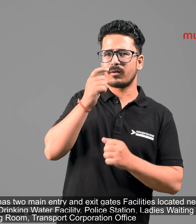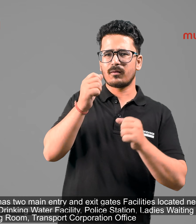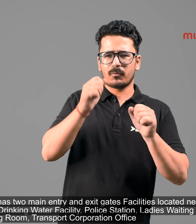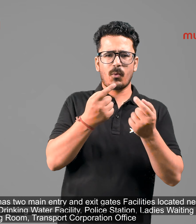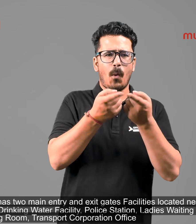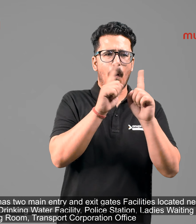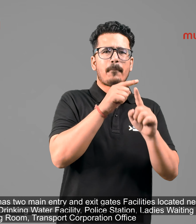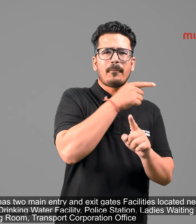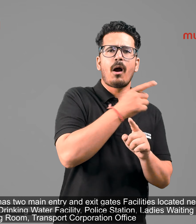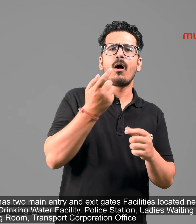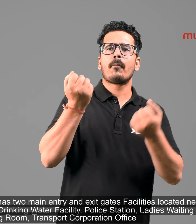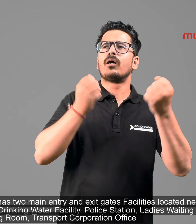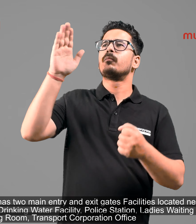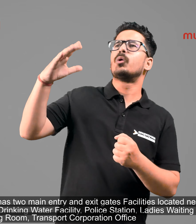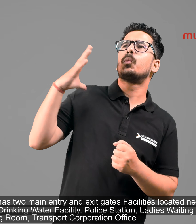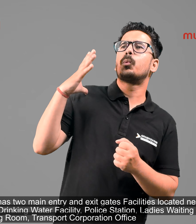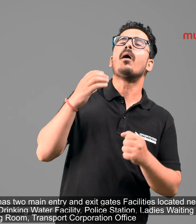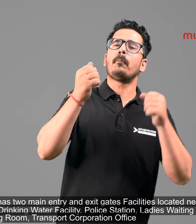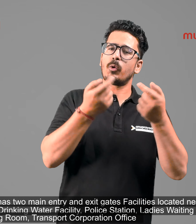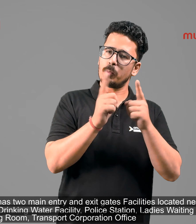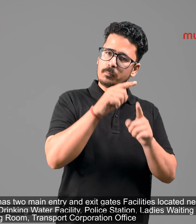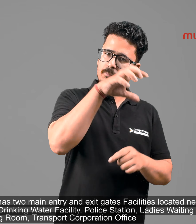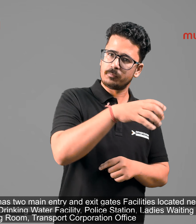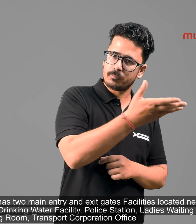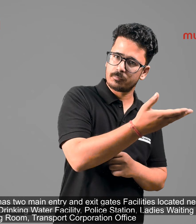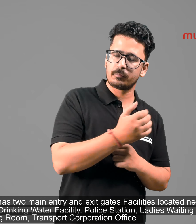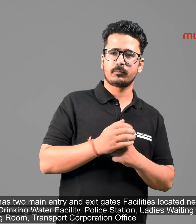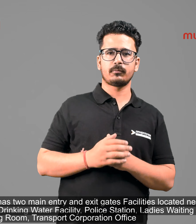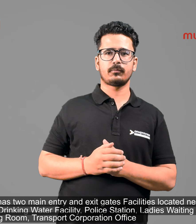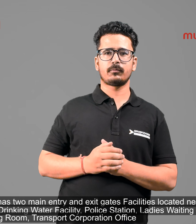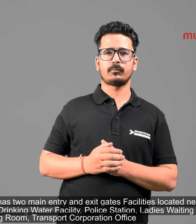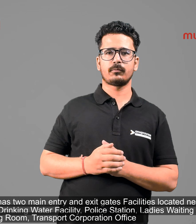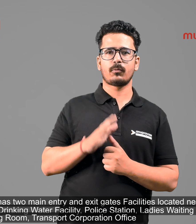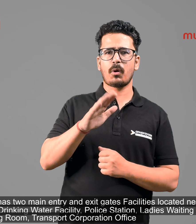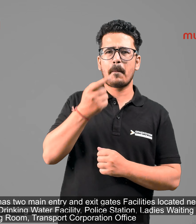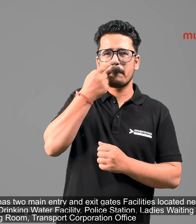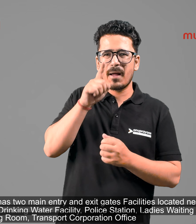mother feeding room, transport corporation office.